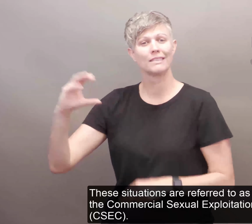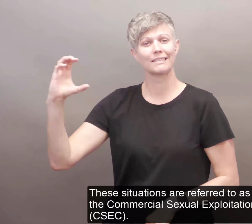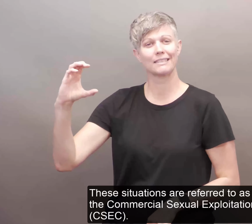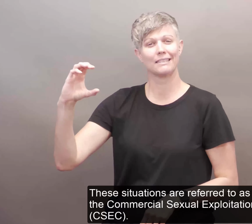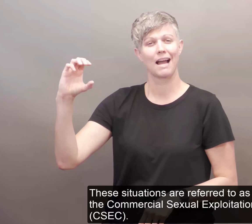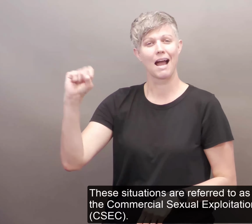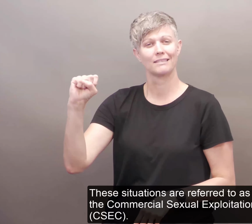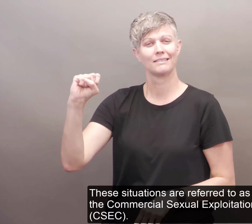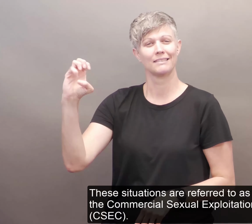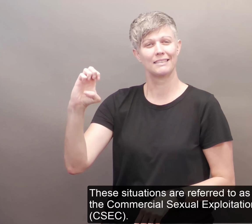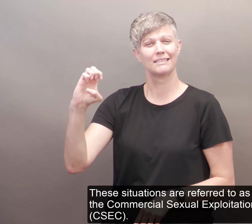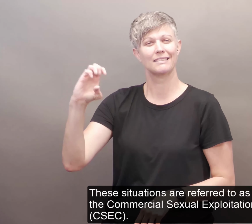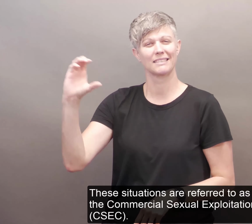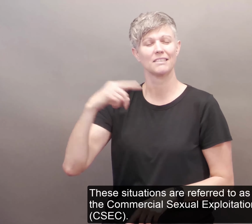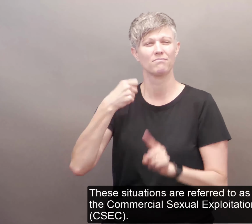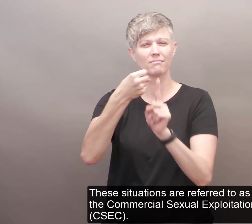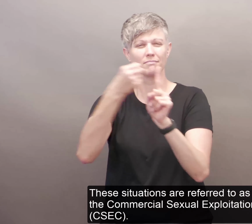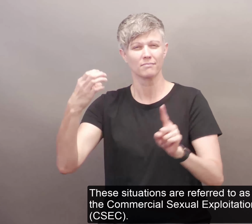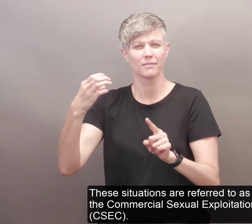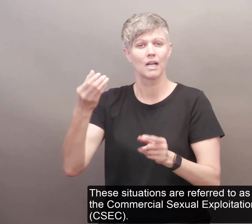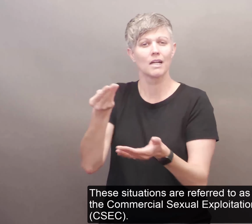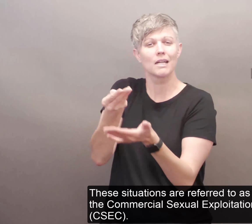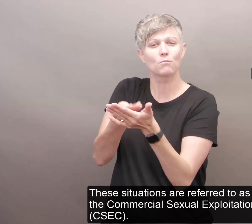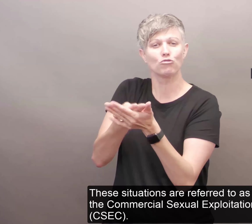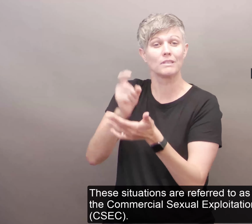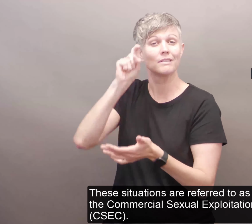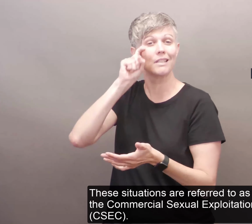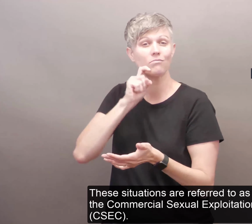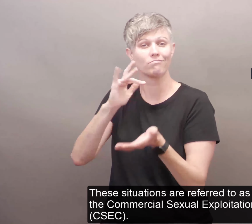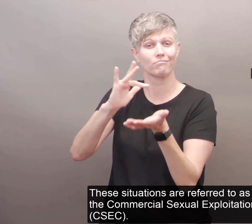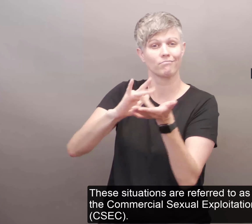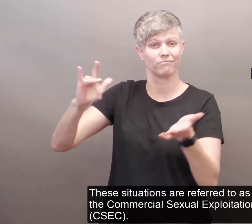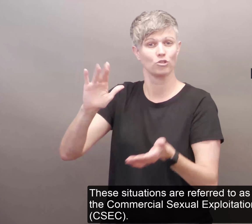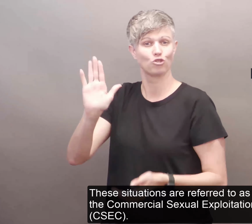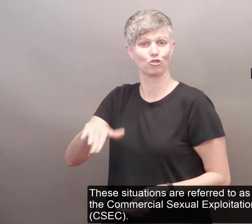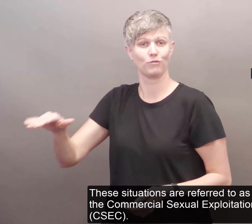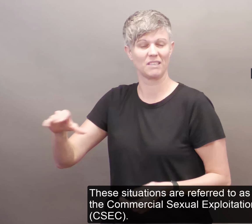as CSEC, or the commercial sexual exploitation of children.